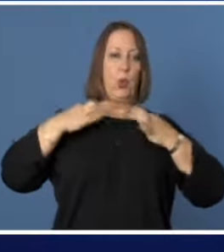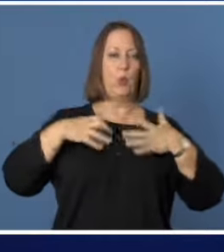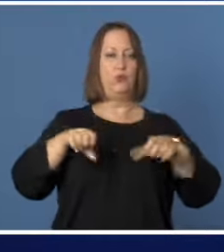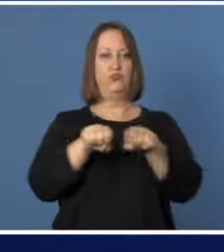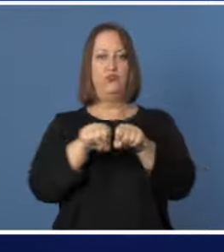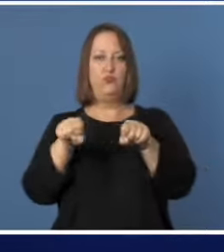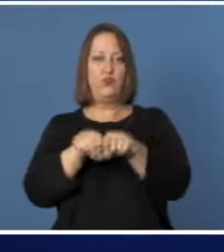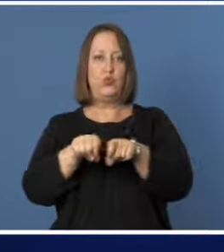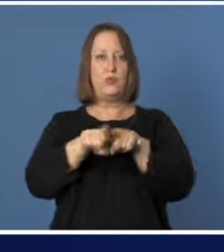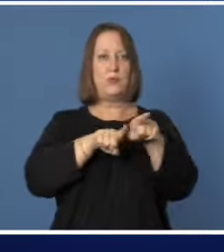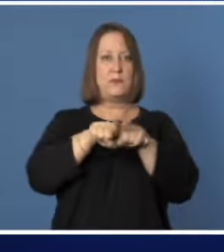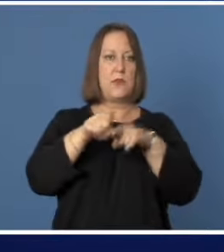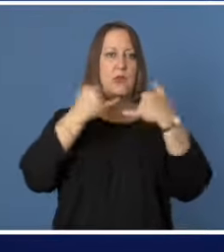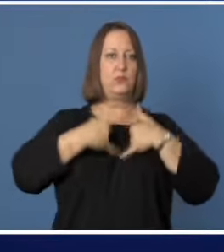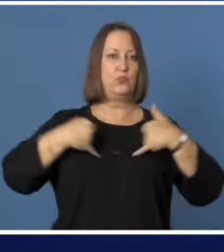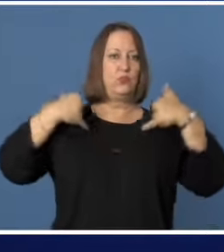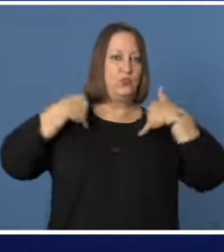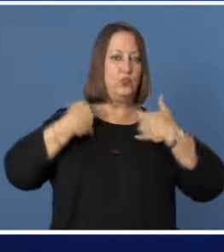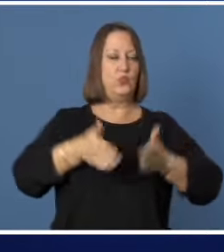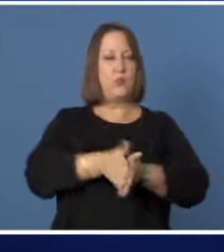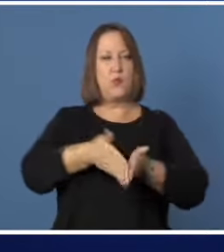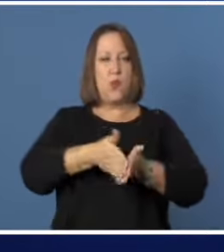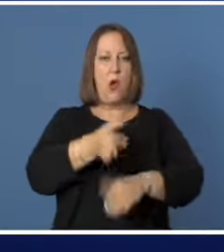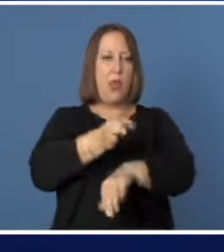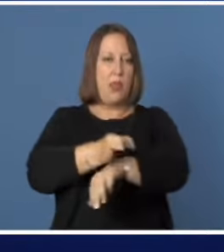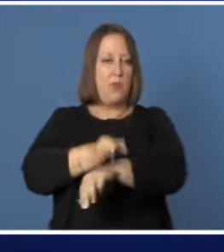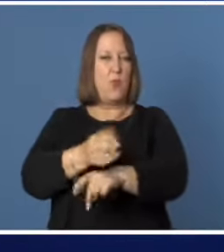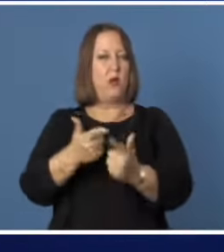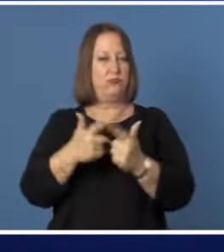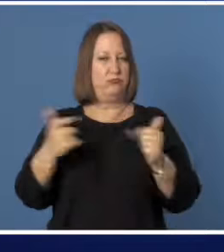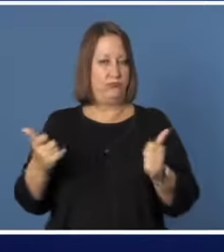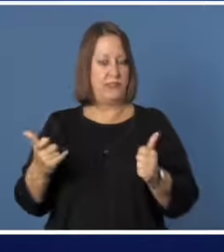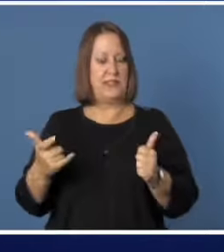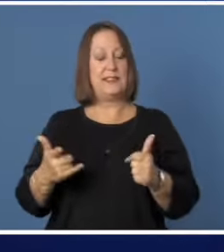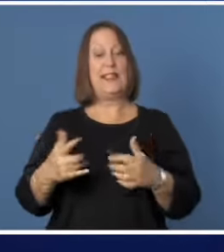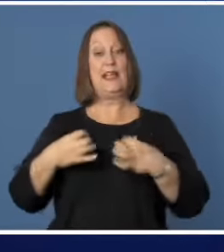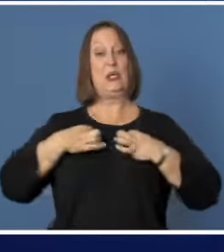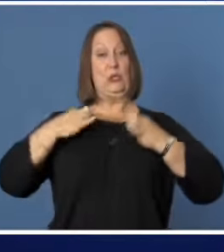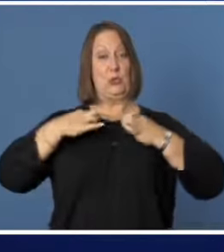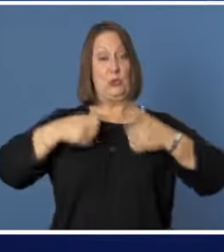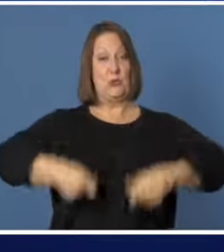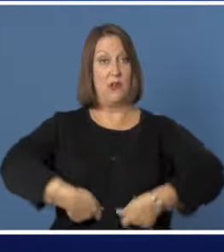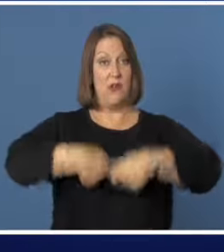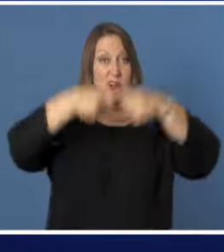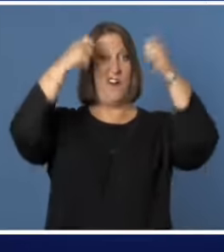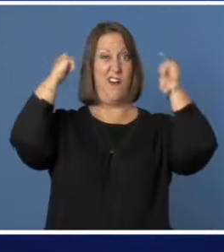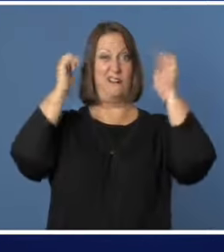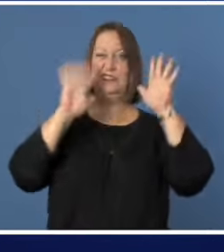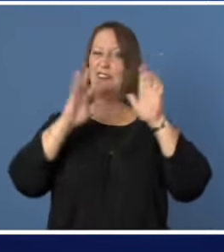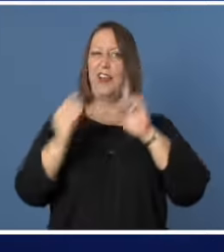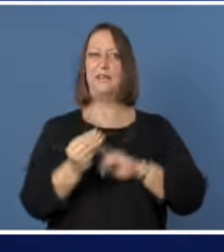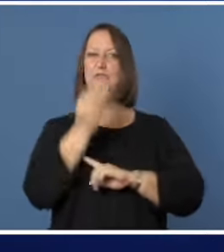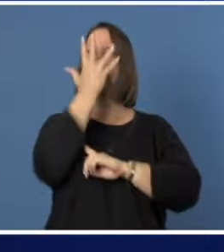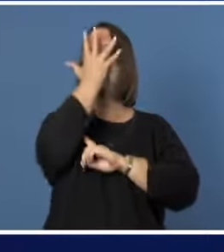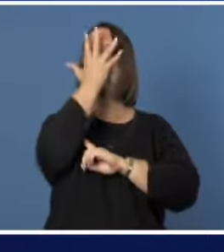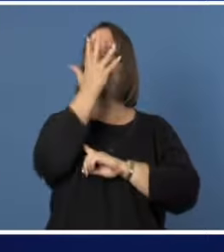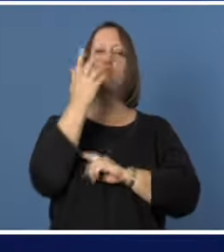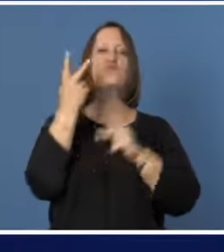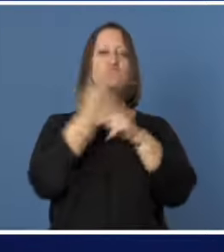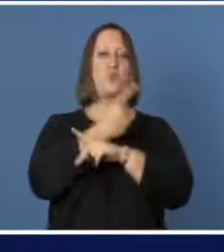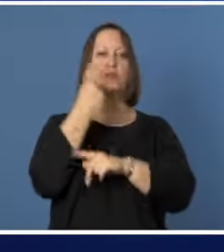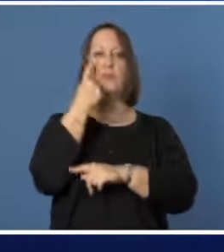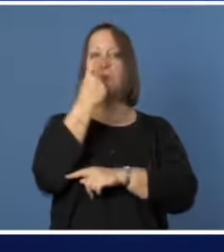Contaminated clothing, normally removed over the head, should be cut off to avoid contact with the eyes,